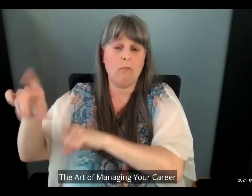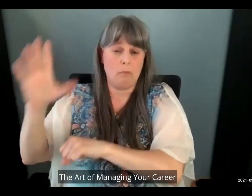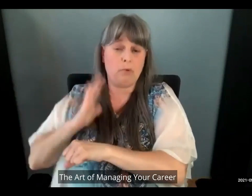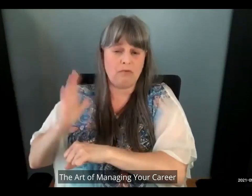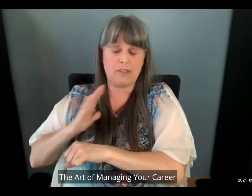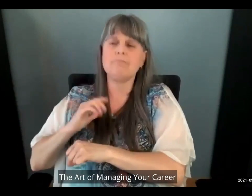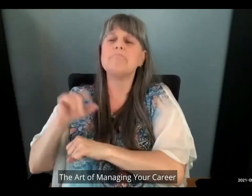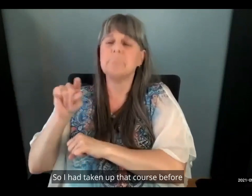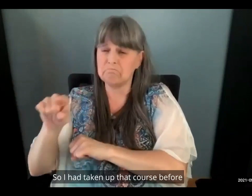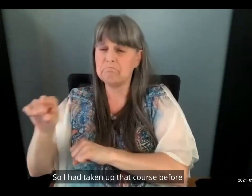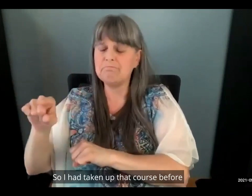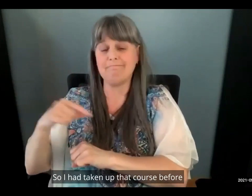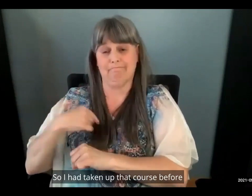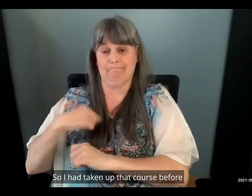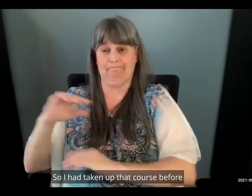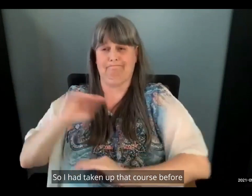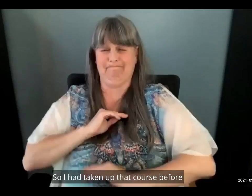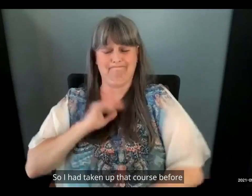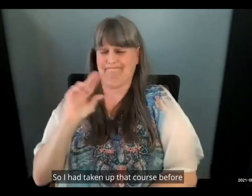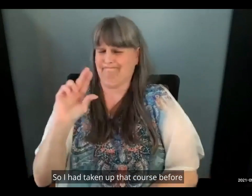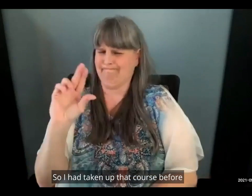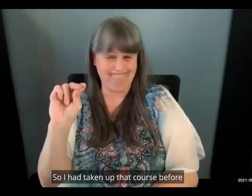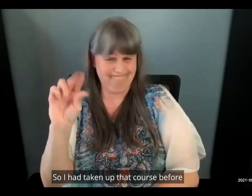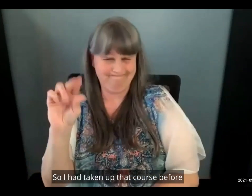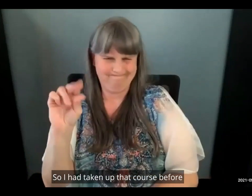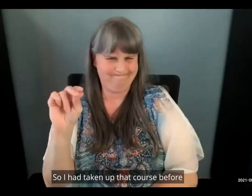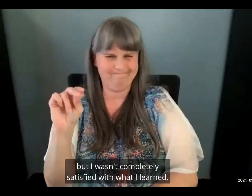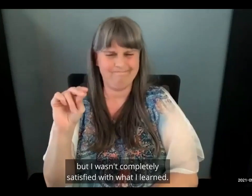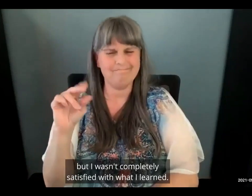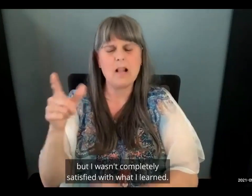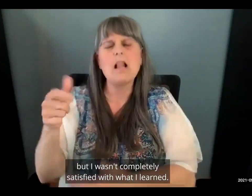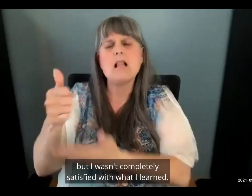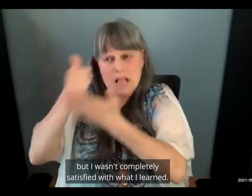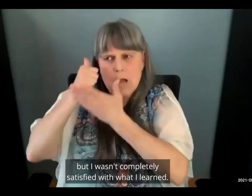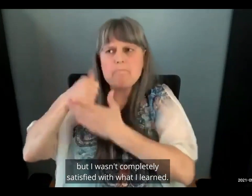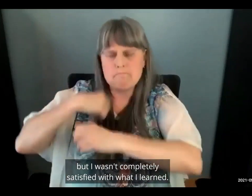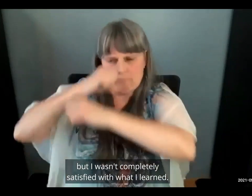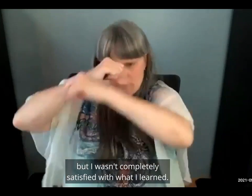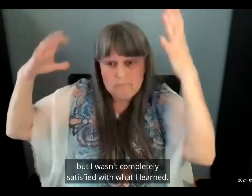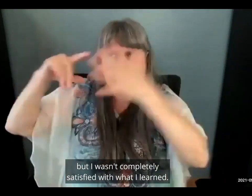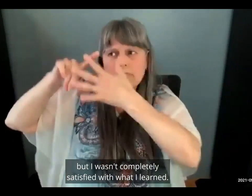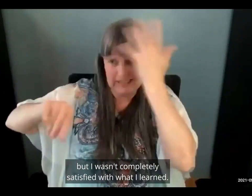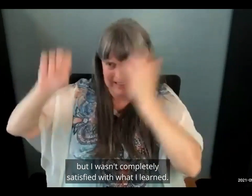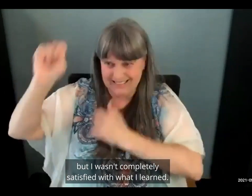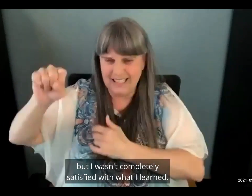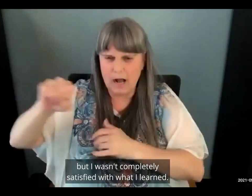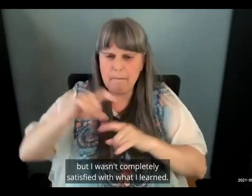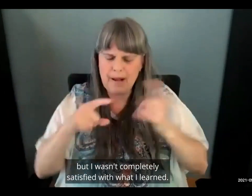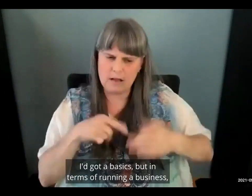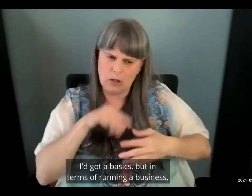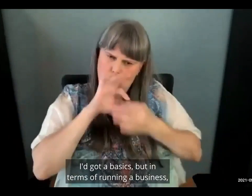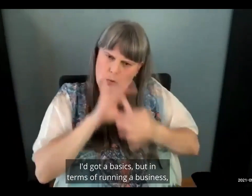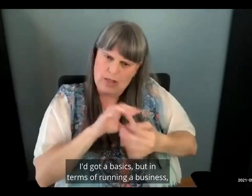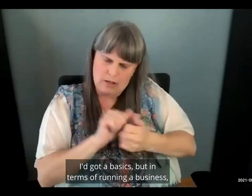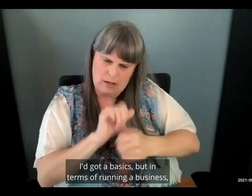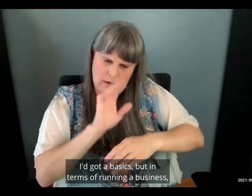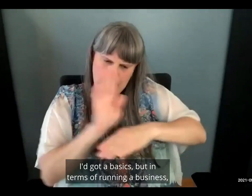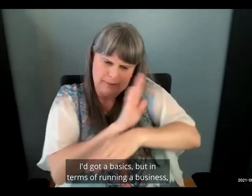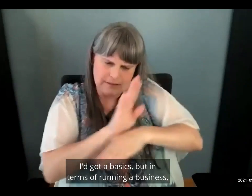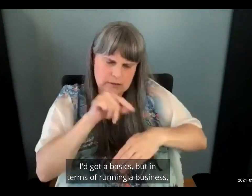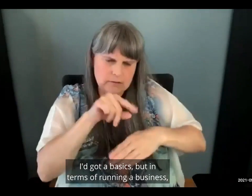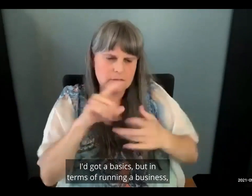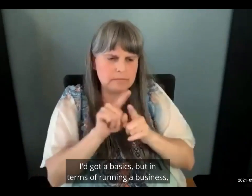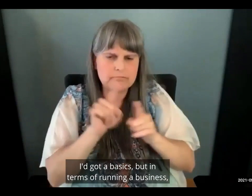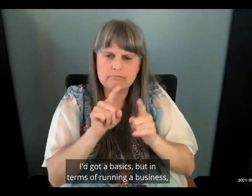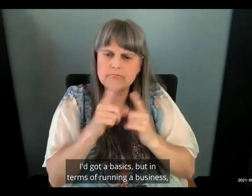your career? So I had taken up that course before, but I wasn't completely satisfied with what I'd learned. I'd got a